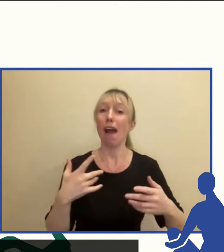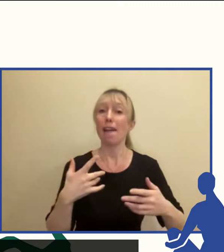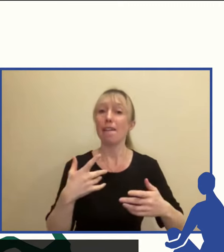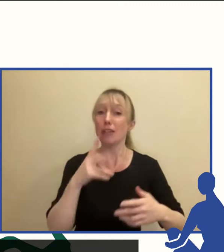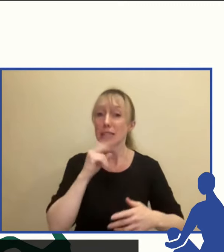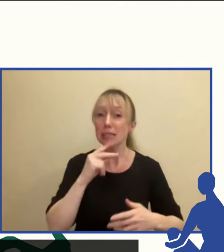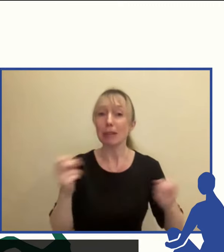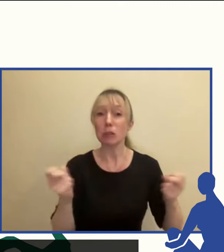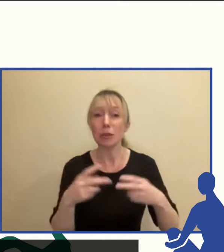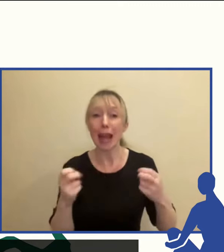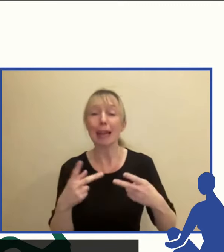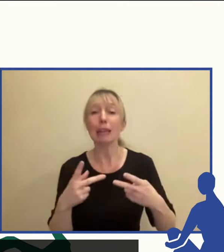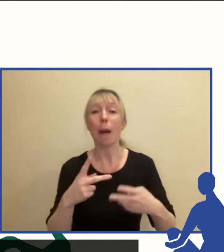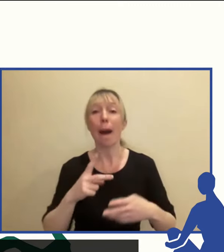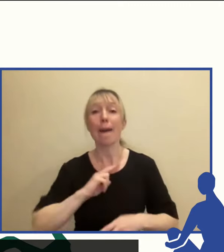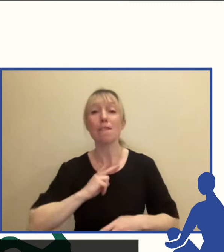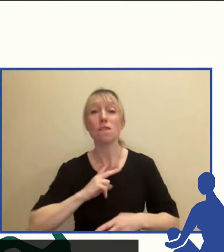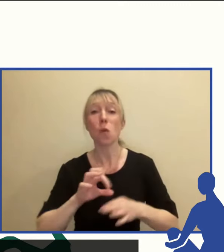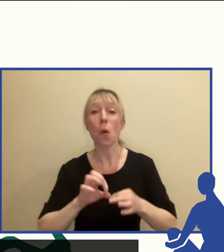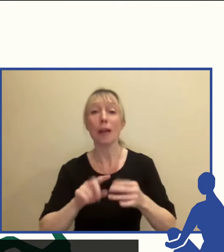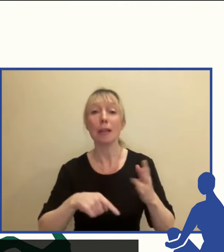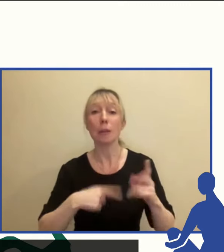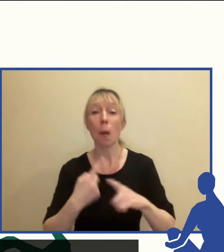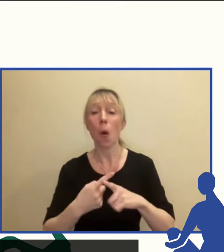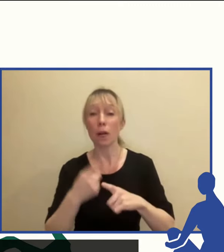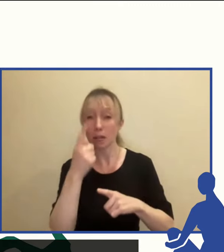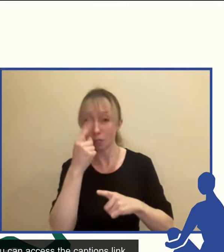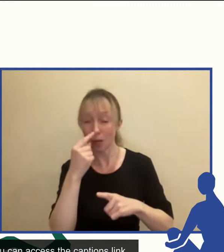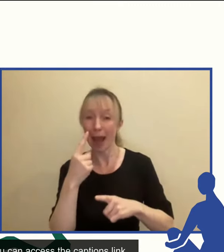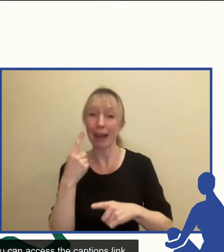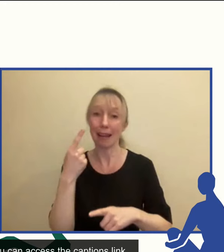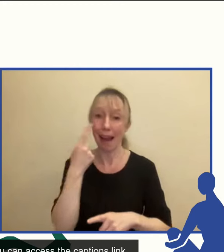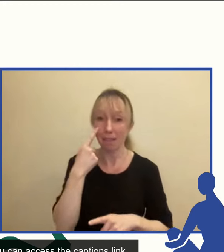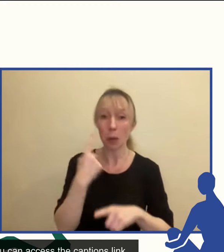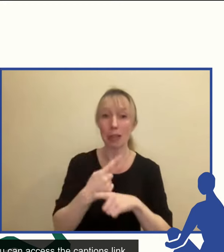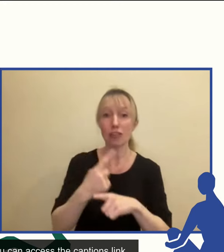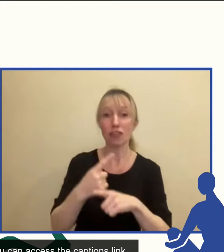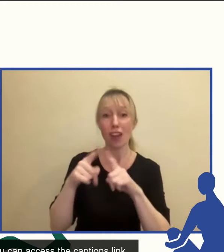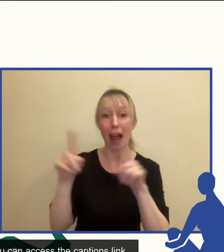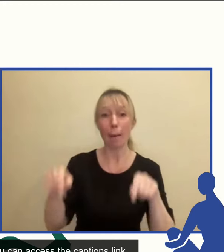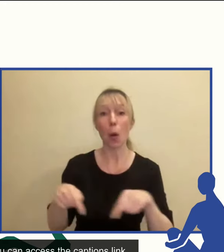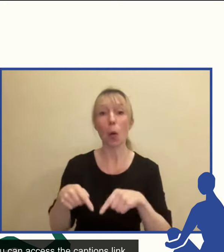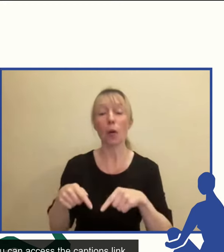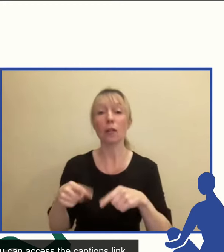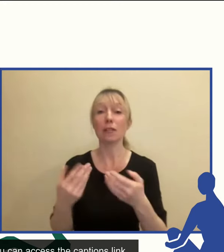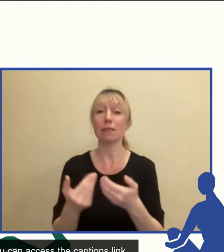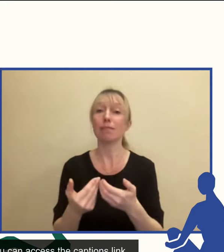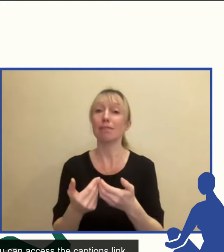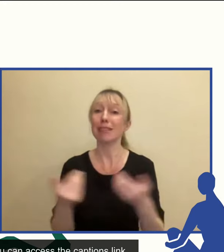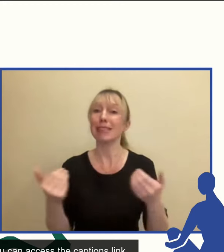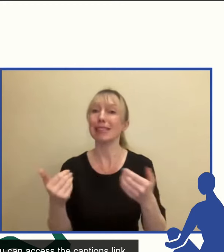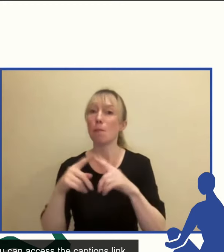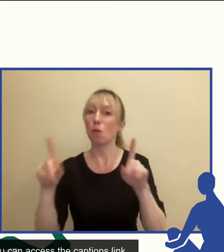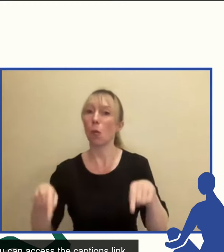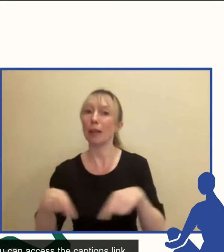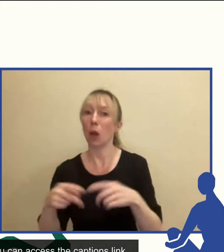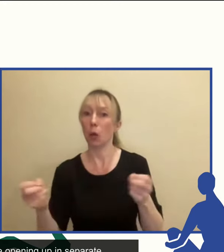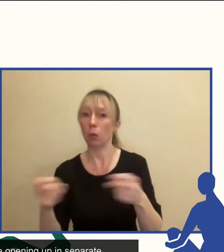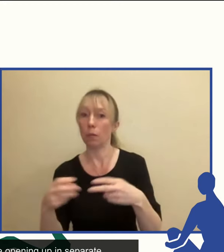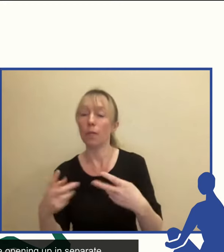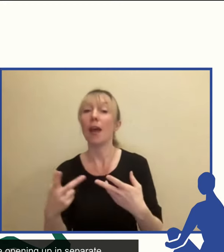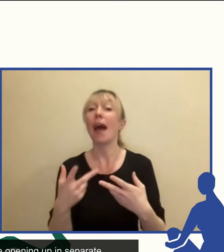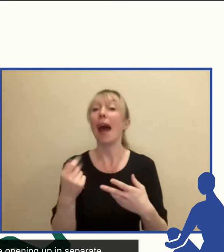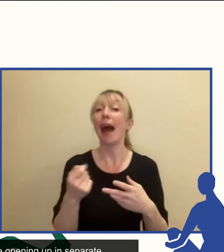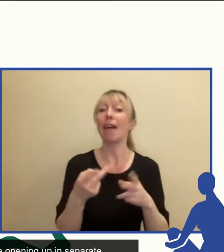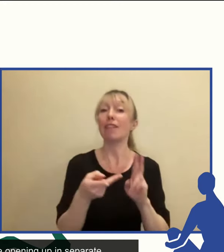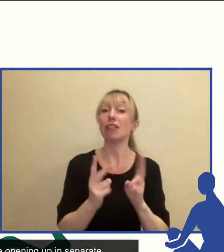access the captions link shared in the chat box now, as they'll be opening up in a separate window. The event is British Sign Language interpreted, and Michelle and